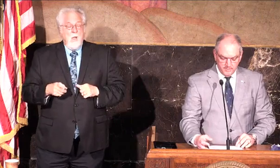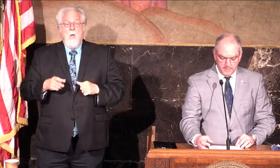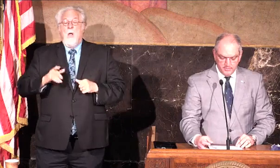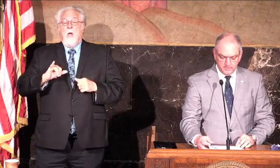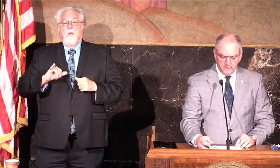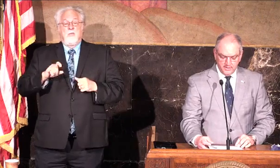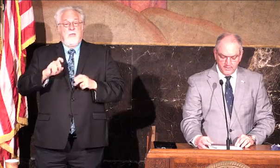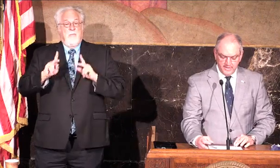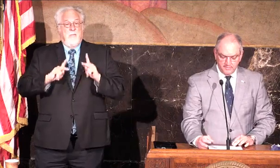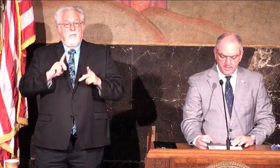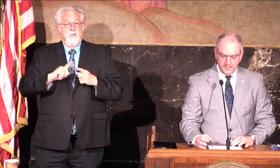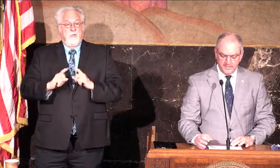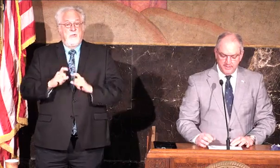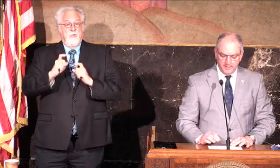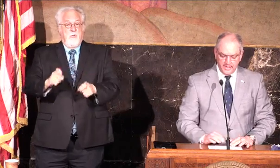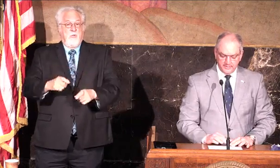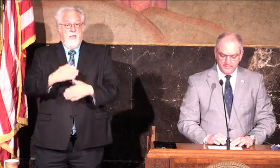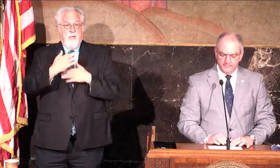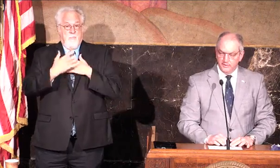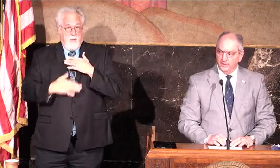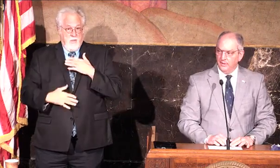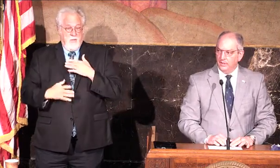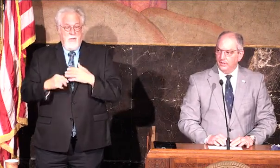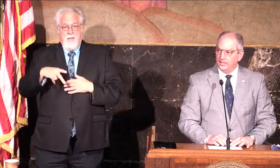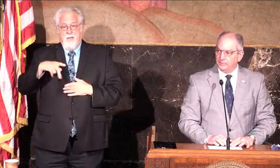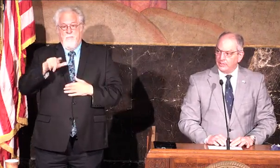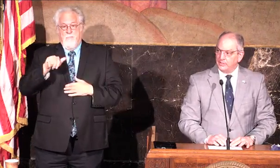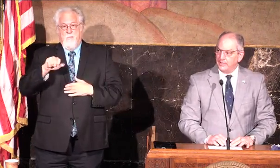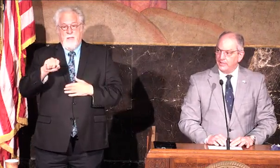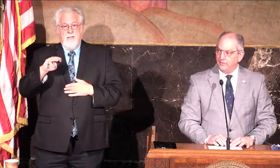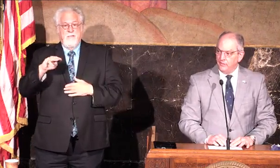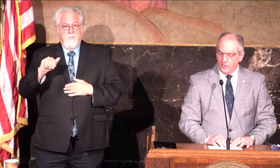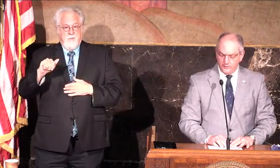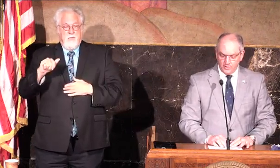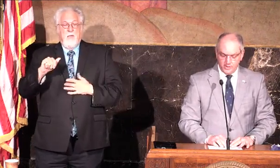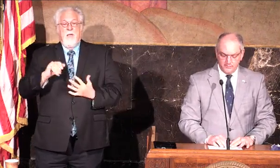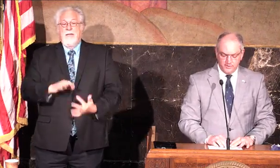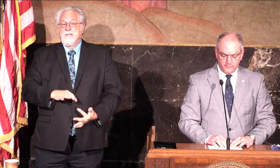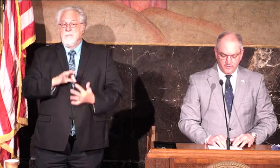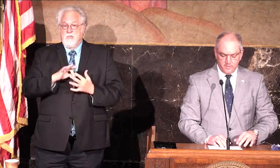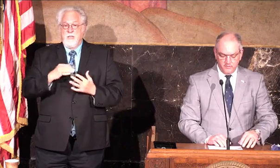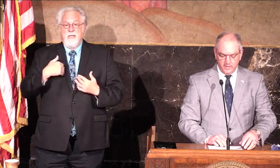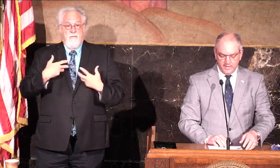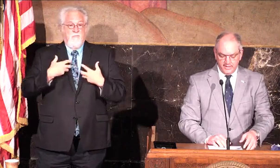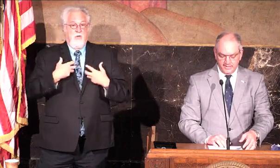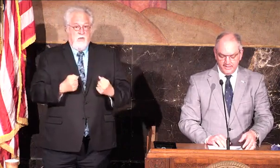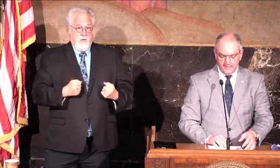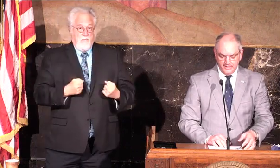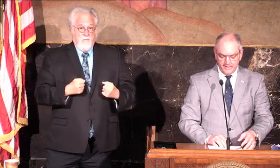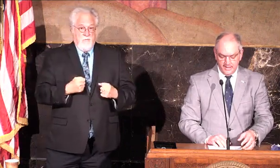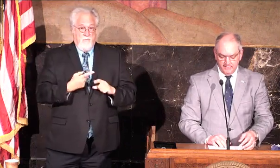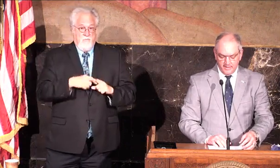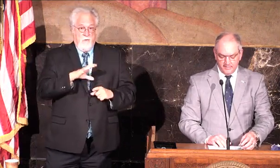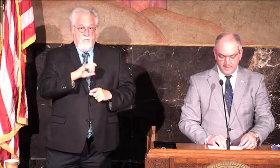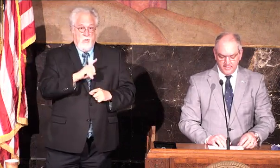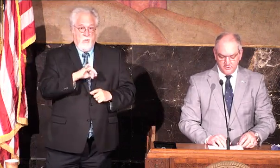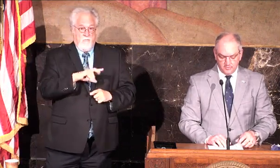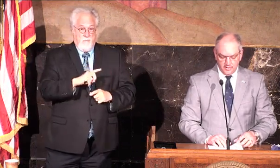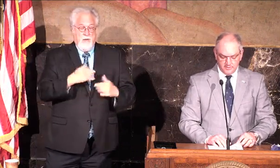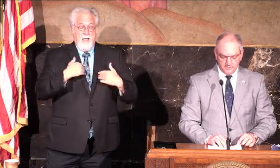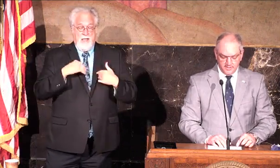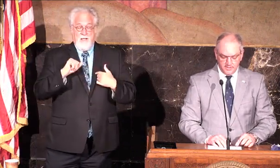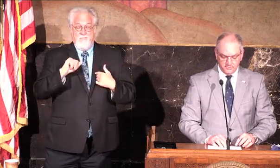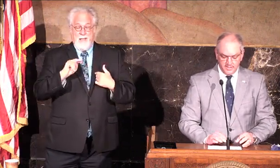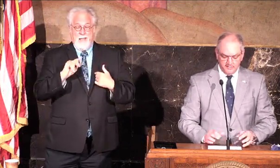also need people to donate blood and plasma, especially if you have recovered from COVID-19 and have antibodies.